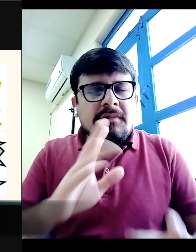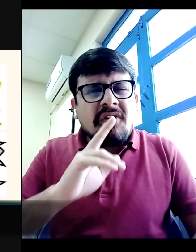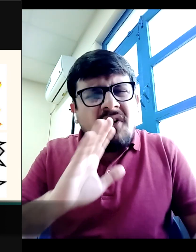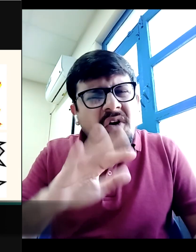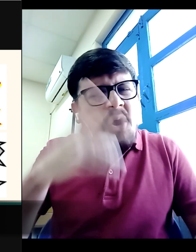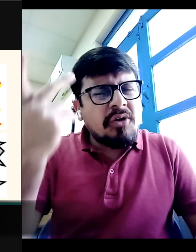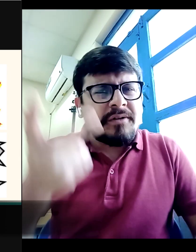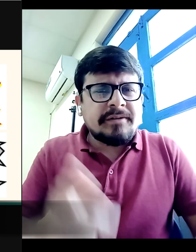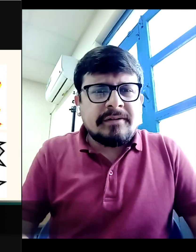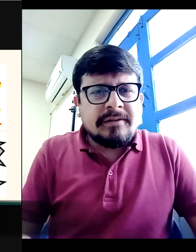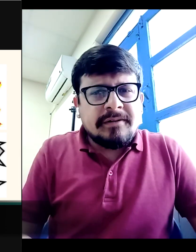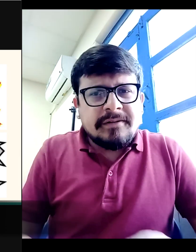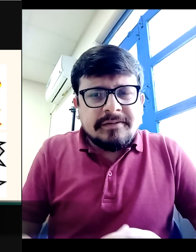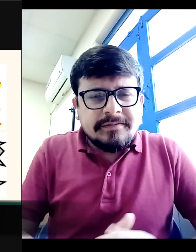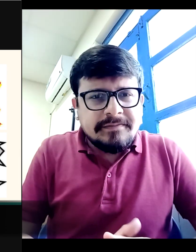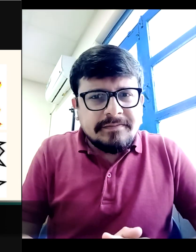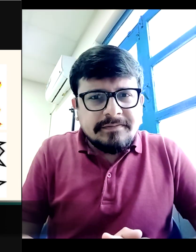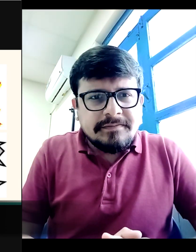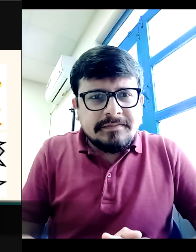stay away from these bad logos.